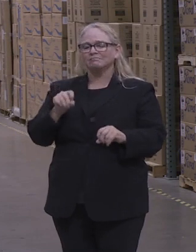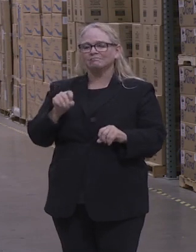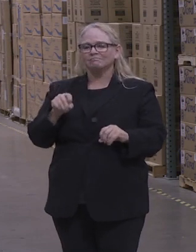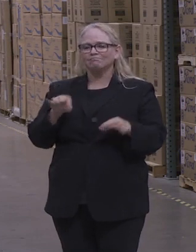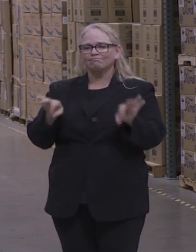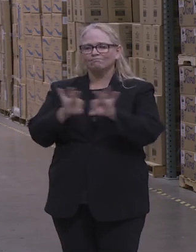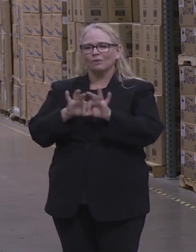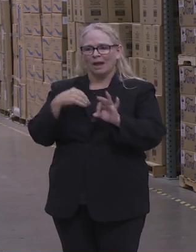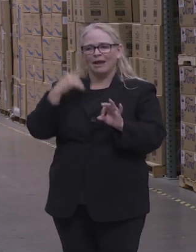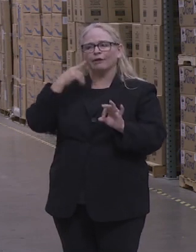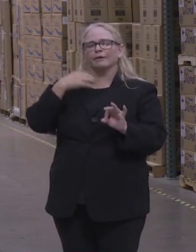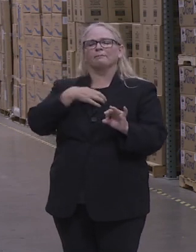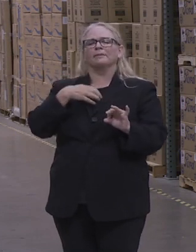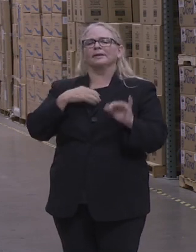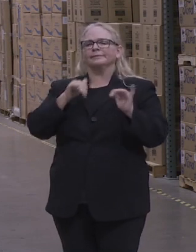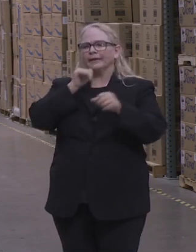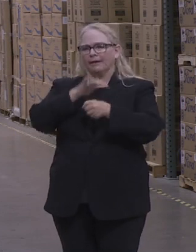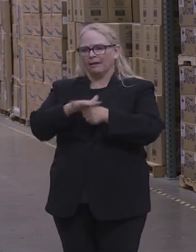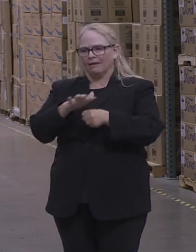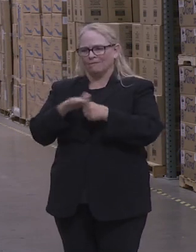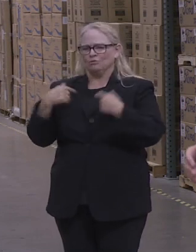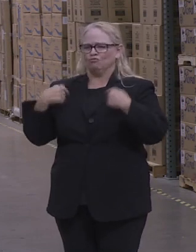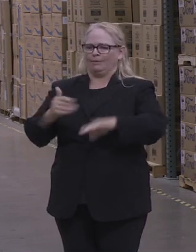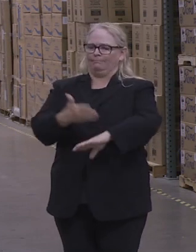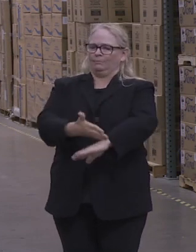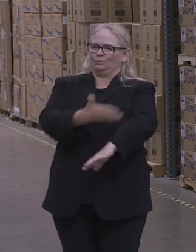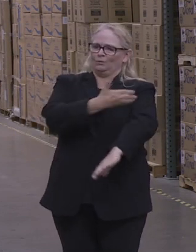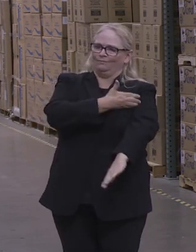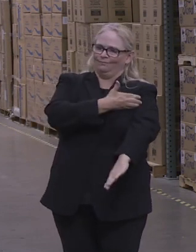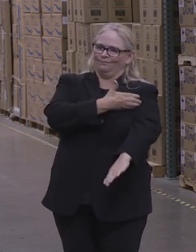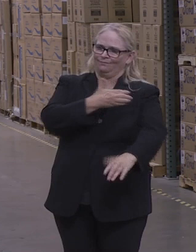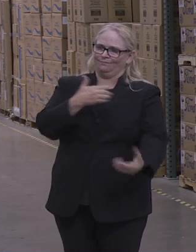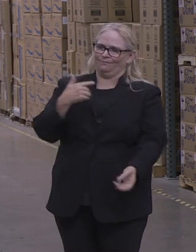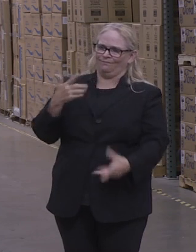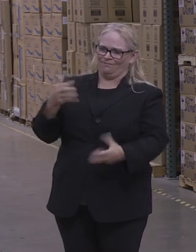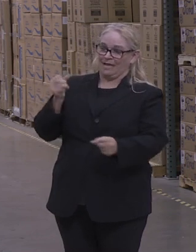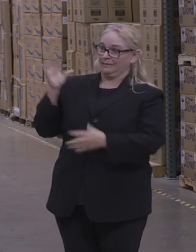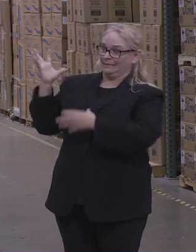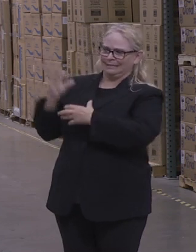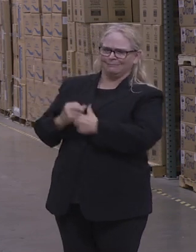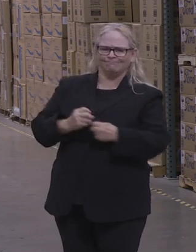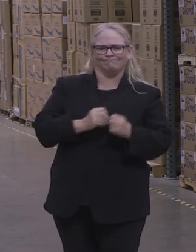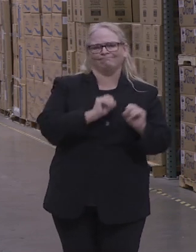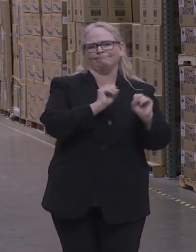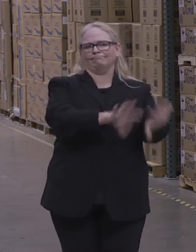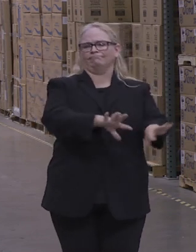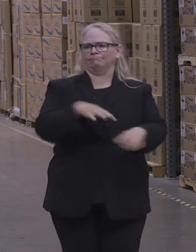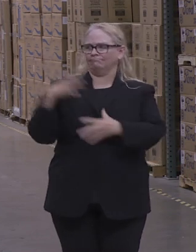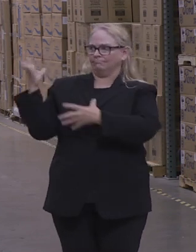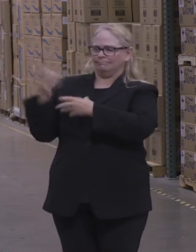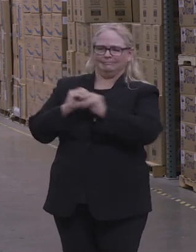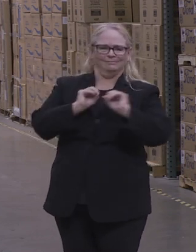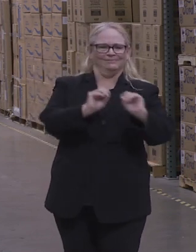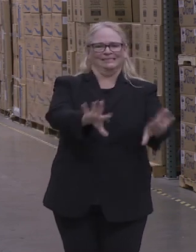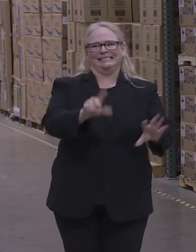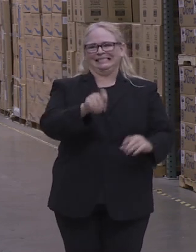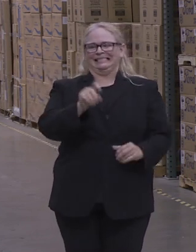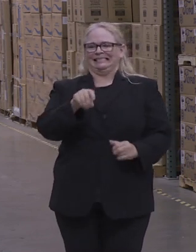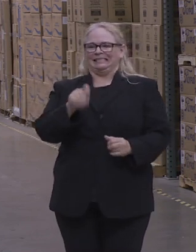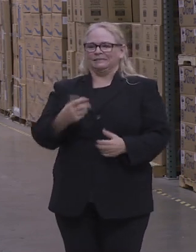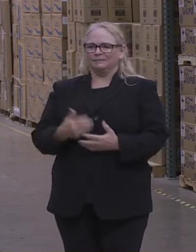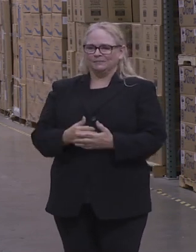stories, and we have got to address that issue. And I want folks to know we're not naive to that challenge and